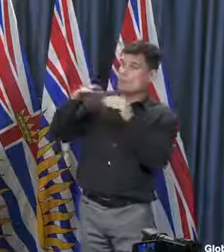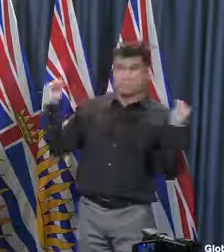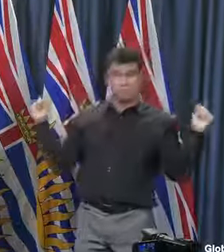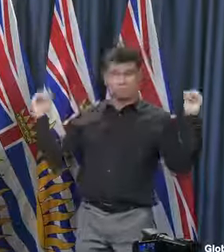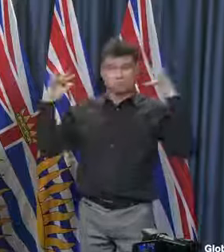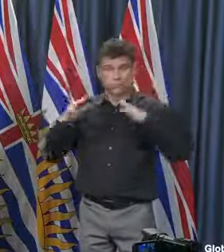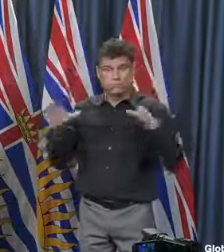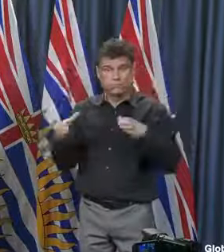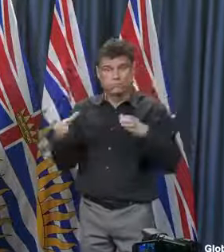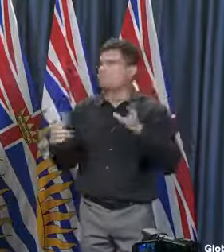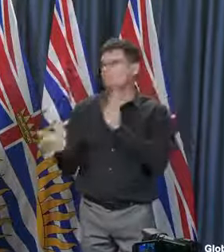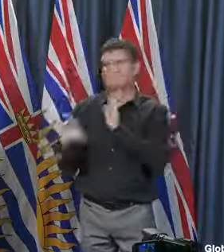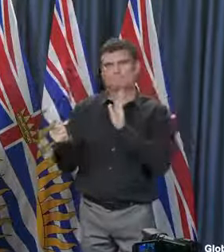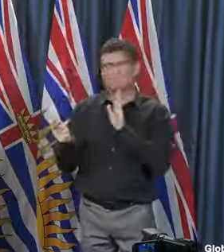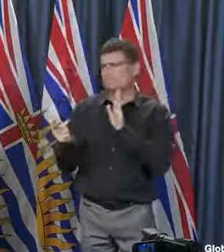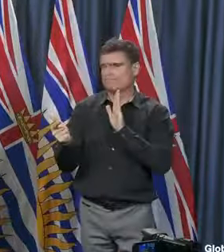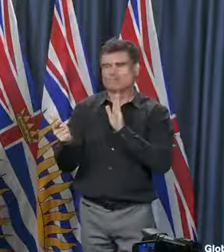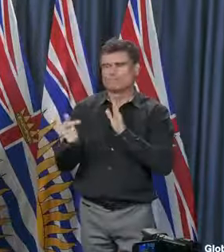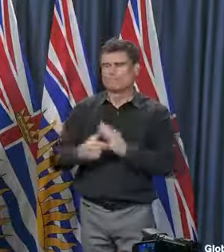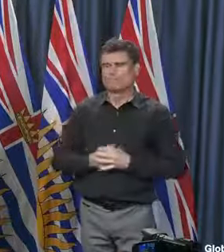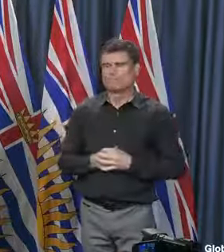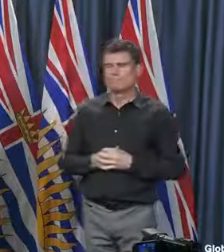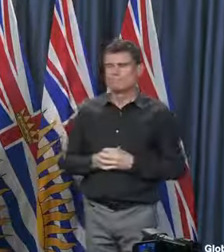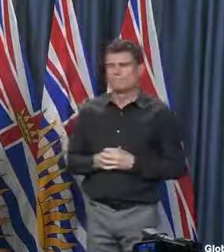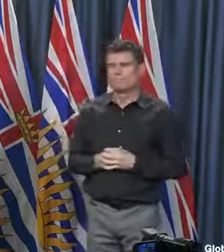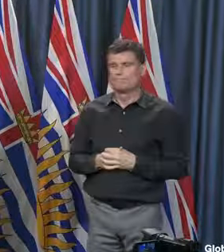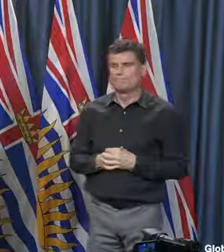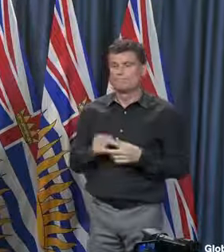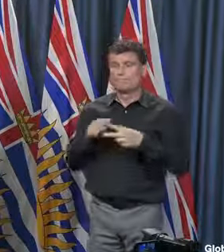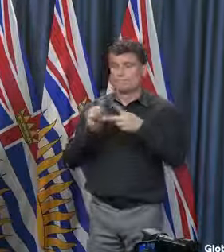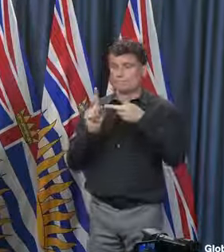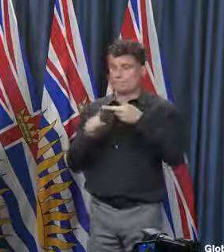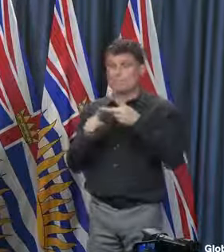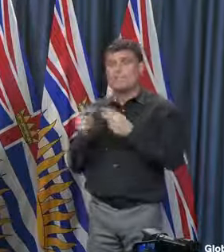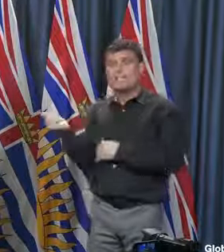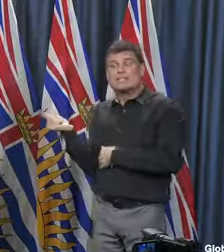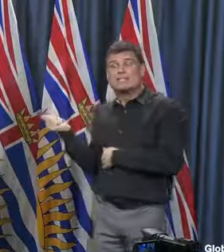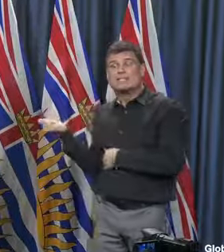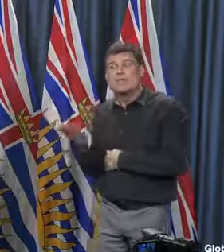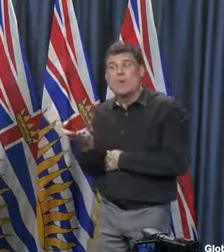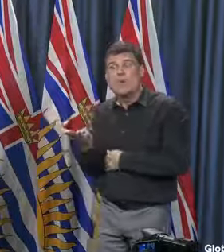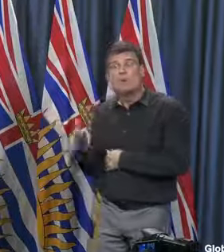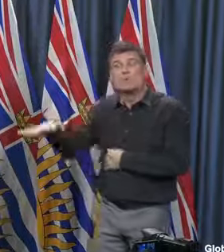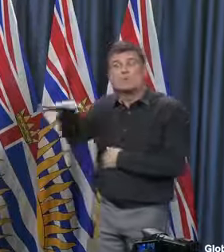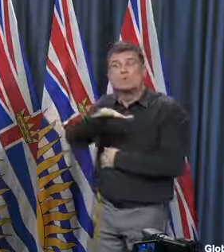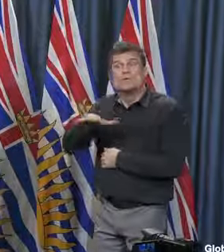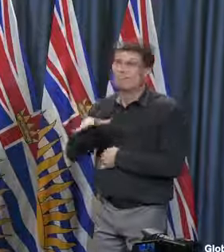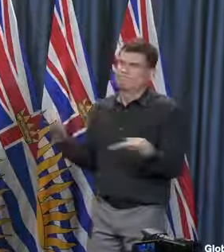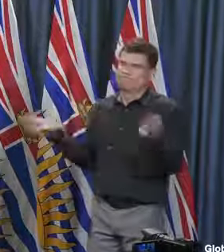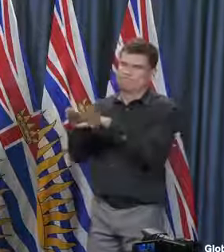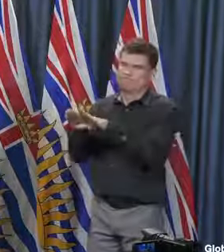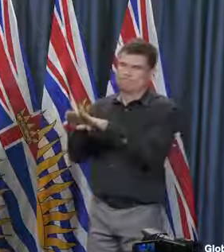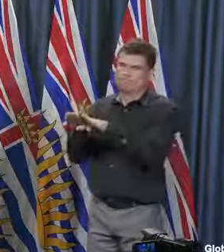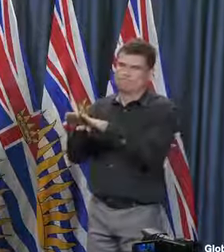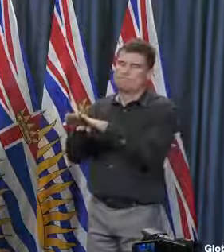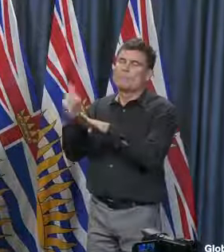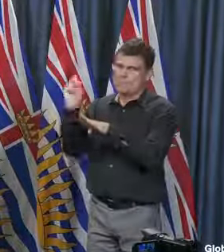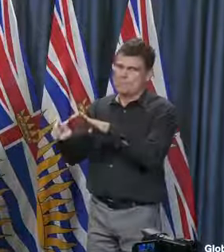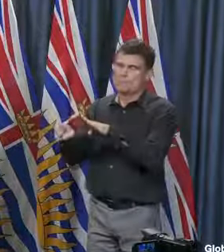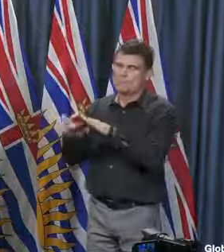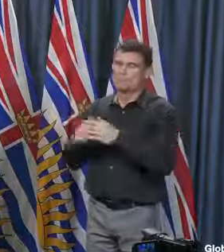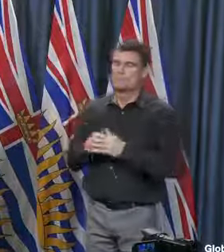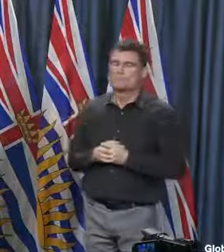the recommendation of Dr. Henry, the Attorney General has ordered all casinos to close until further notice to reduce the risk of COVID-19